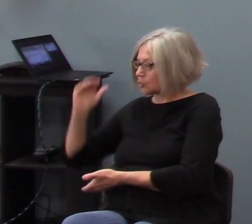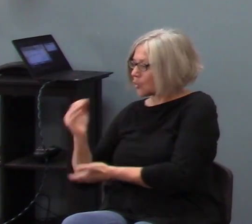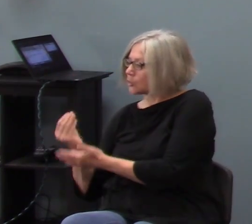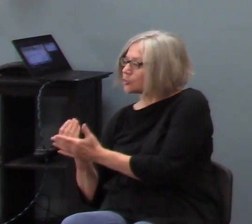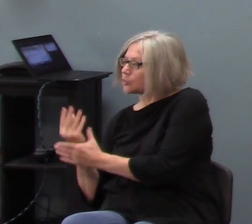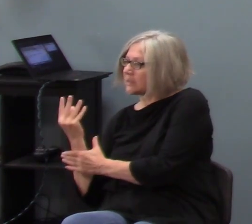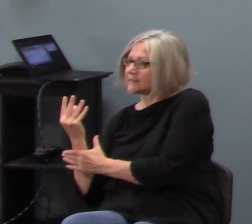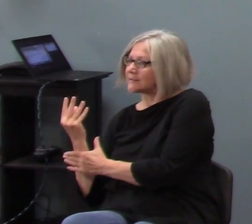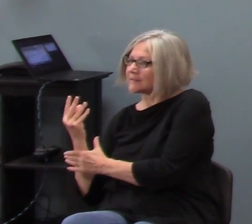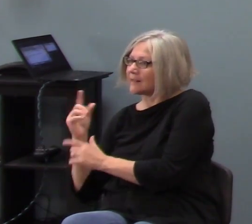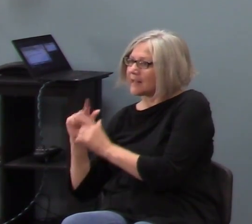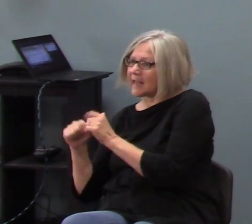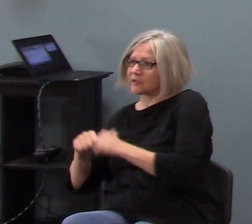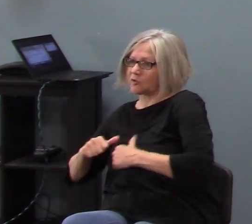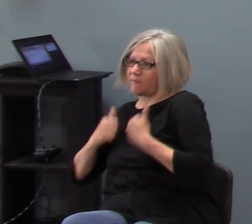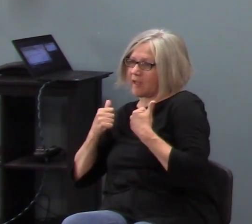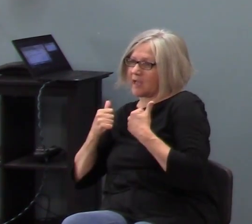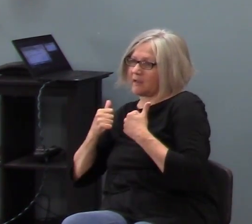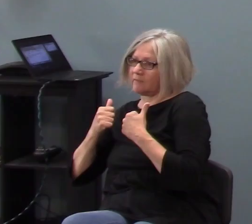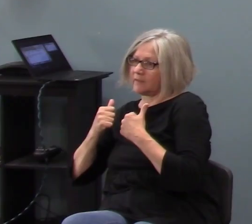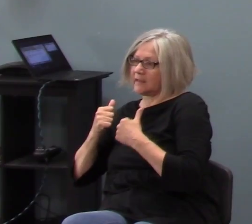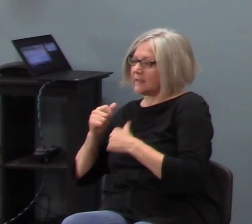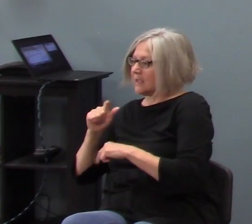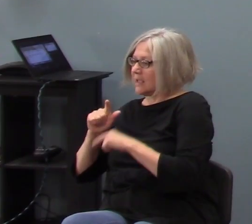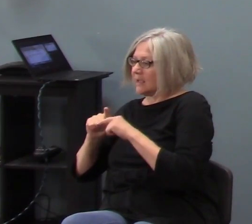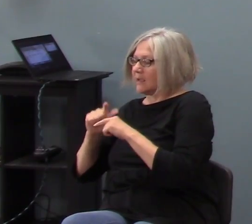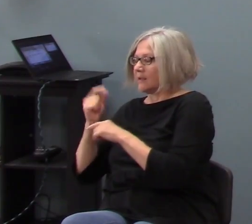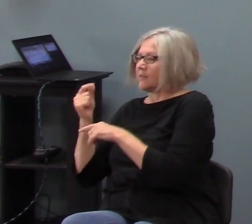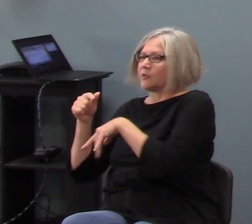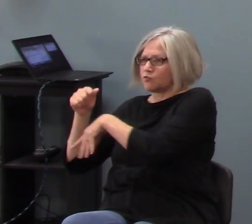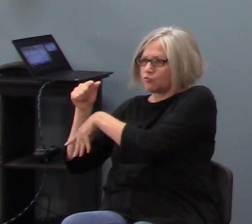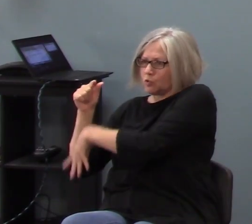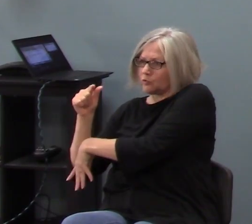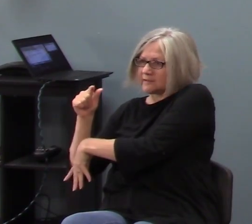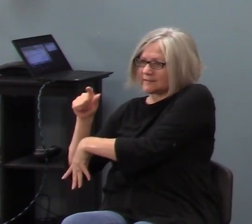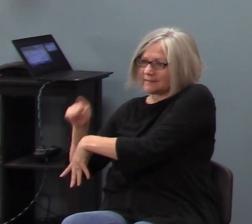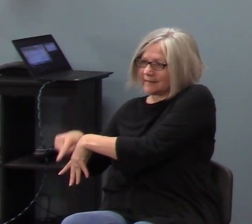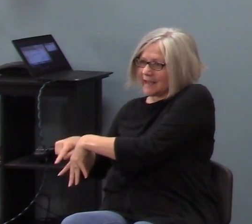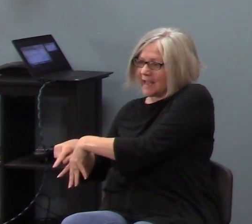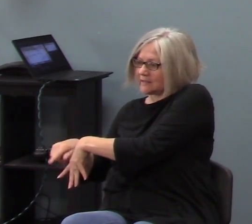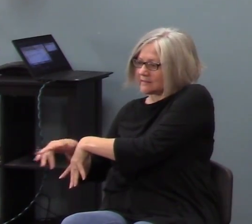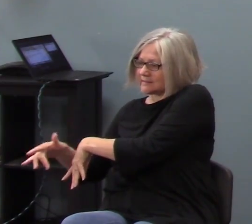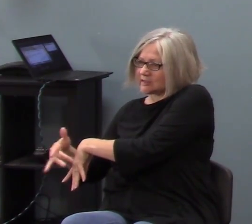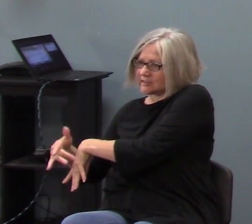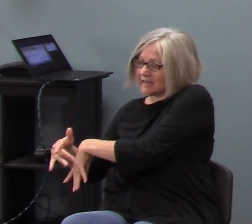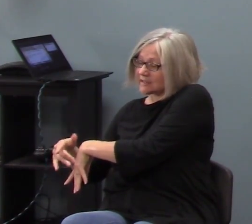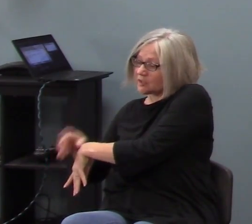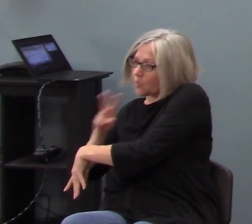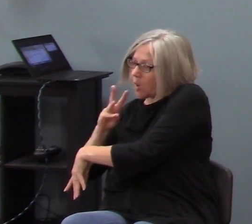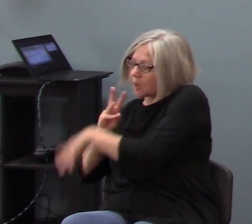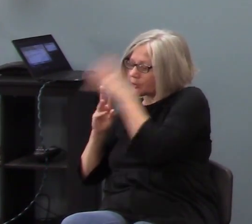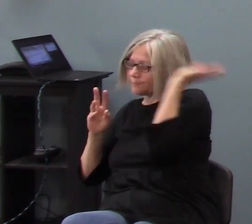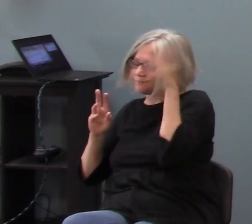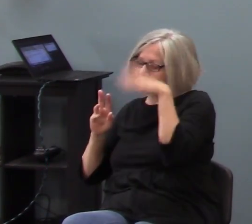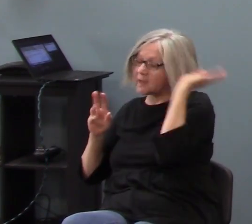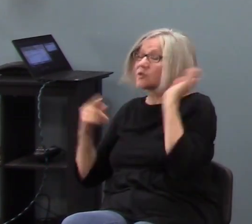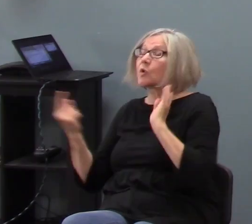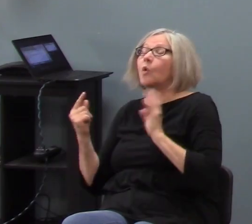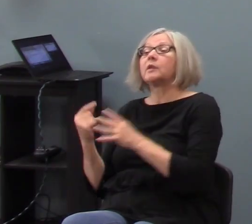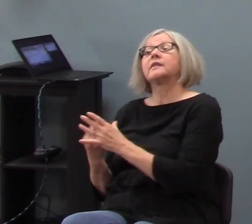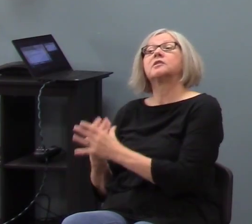deep enough, and they aren't able to get to the water deep in the ground. And so only the tall trees are the ones that have leaves that you can